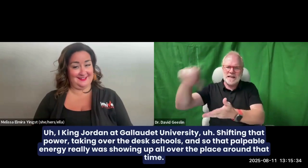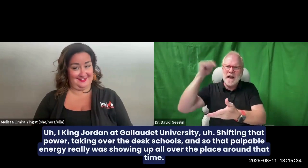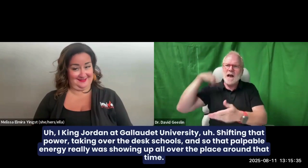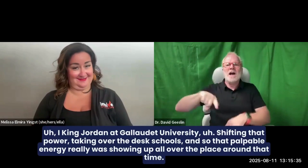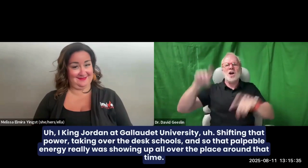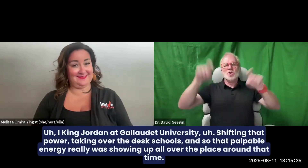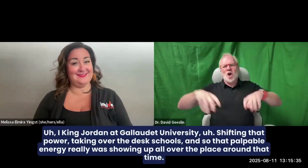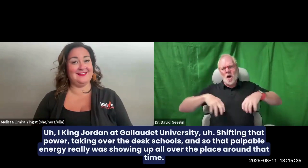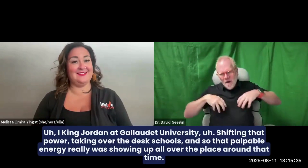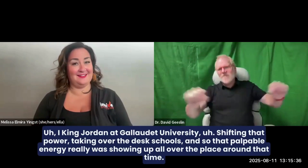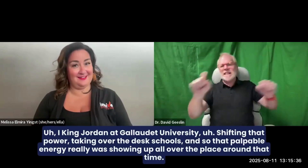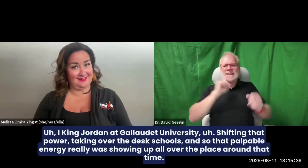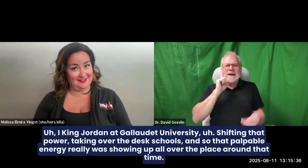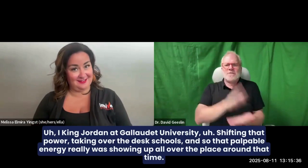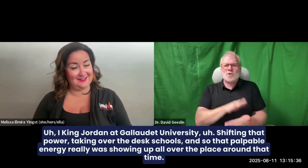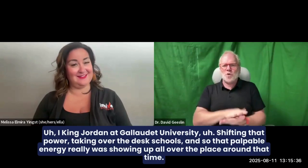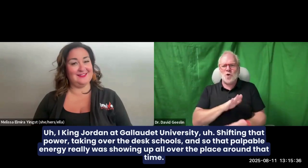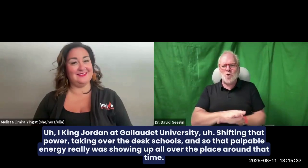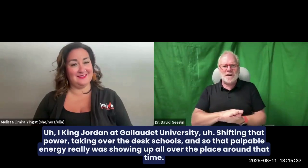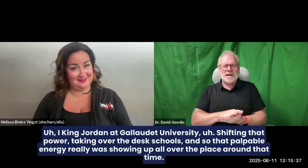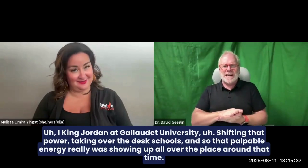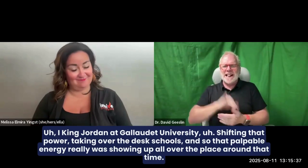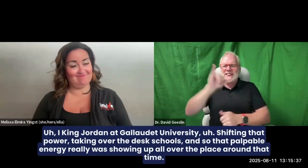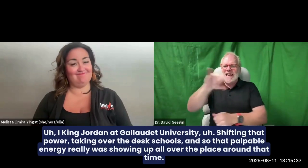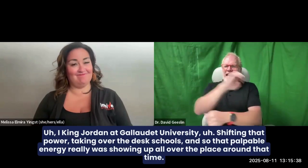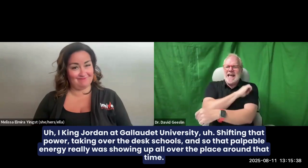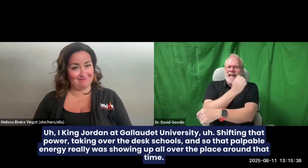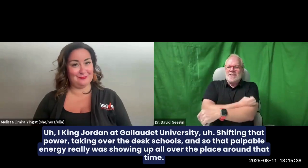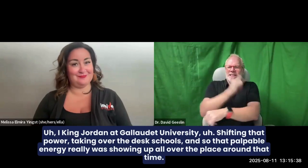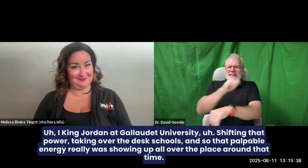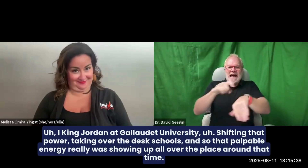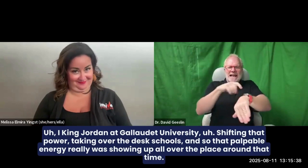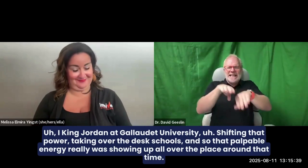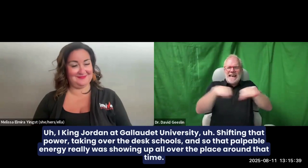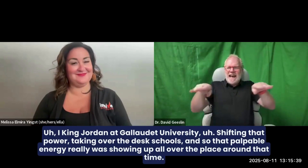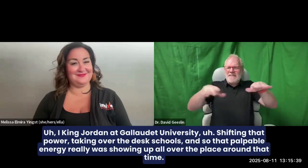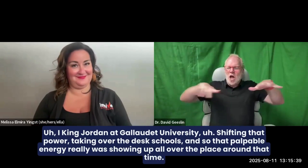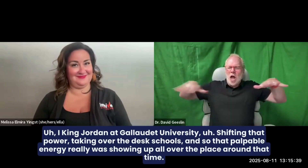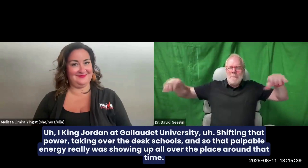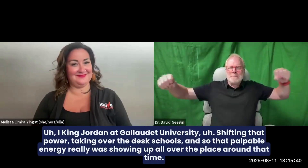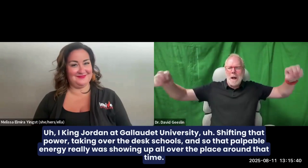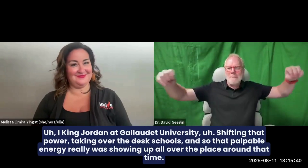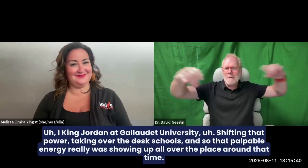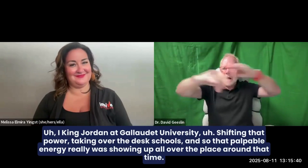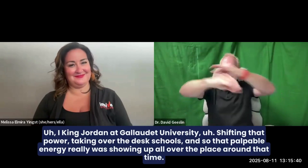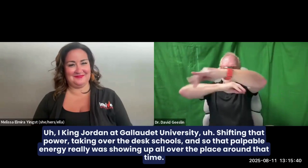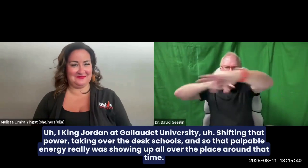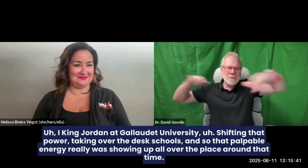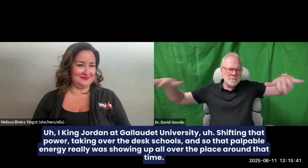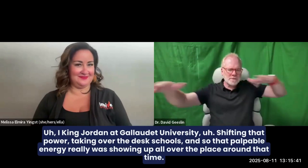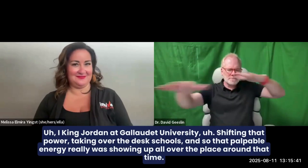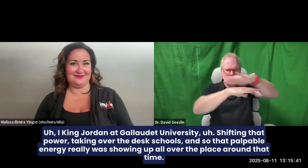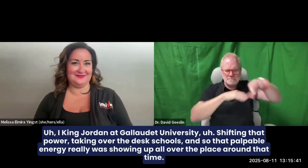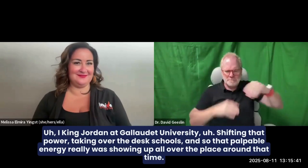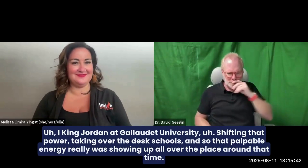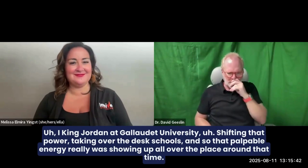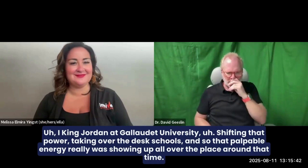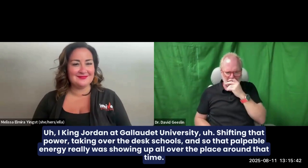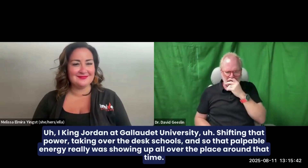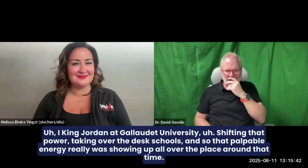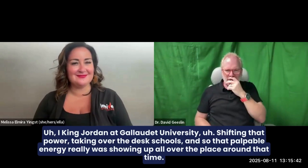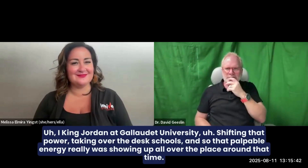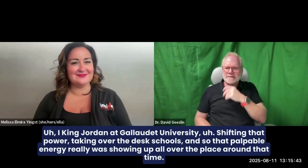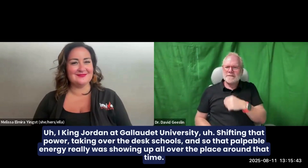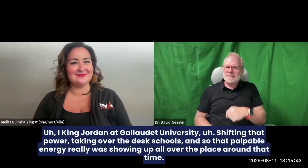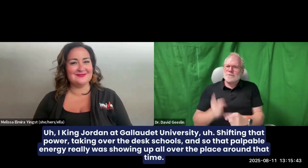University, Yes, deaf president shifting that now. power, taking over the deaf schools. And so that palpable energy really was showing